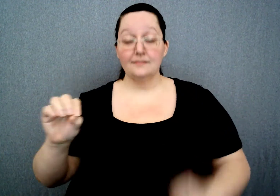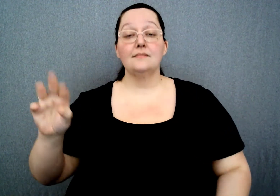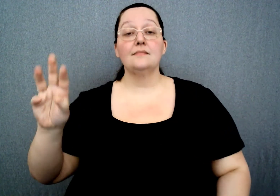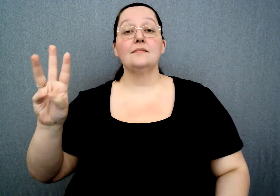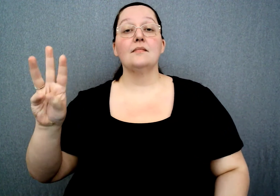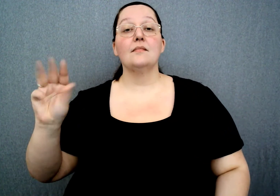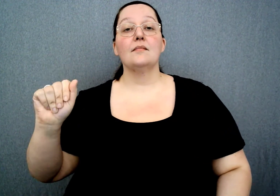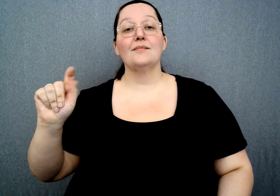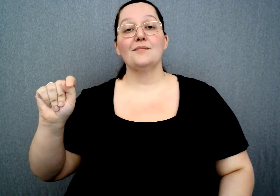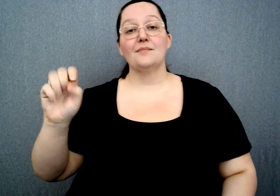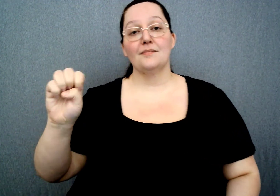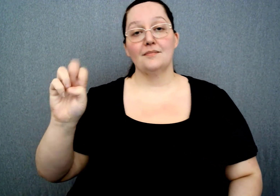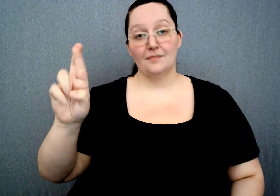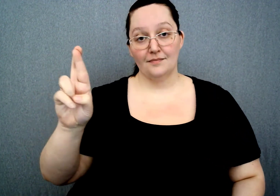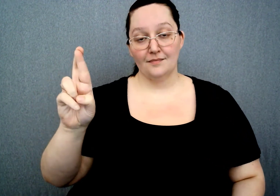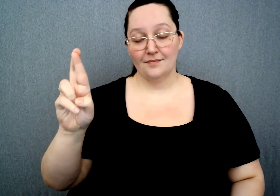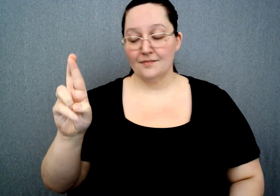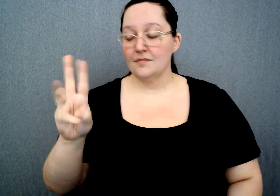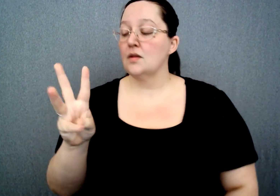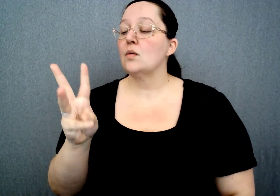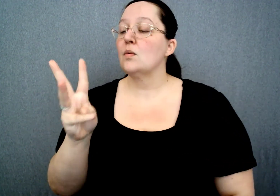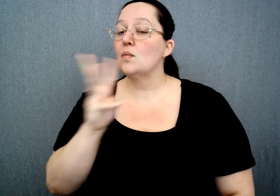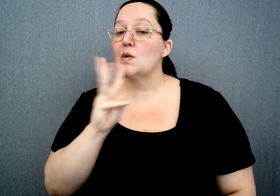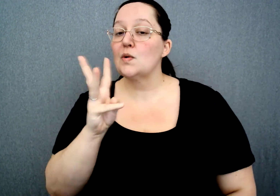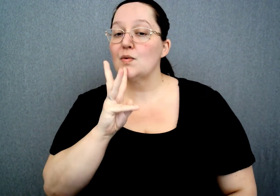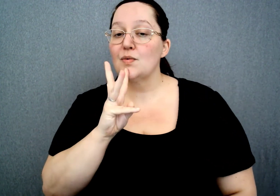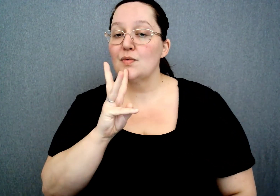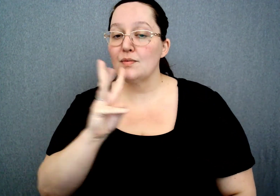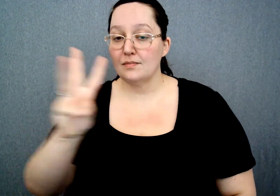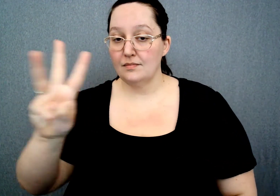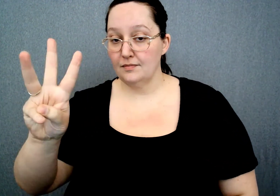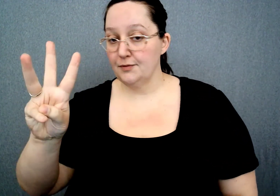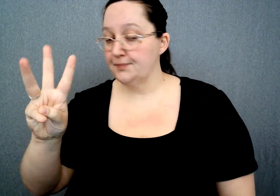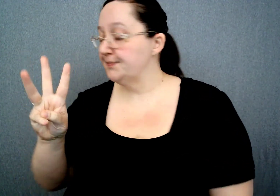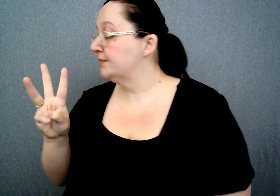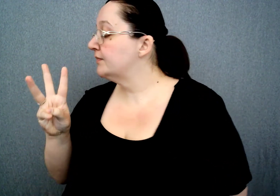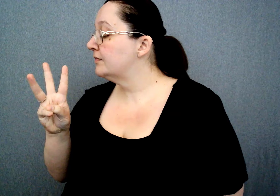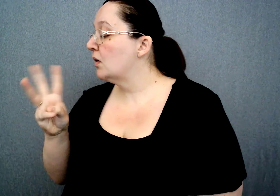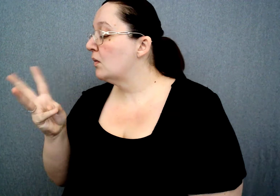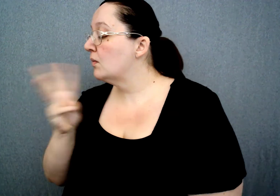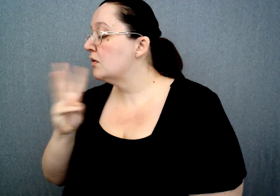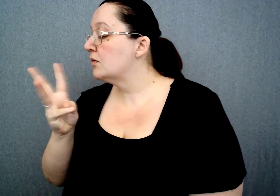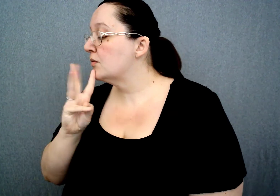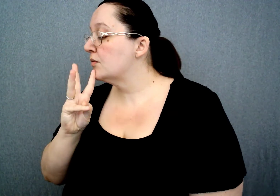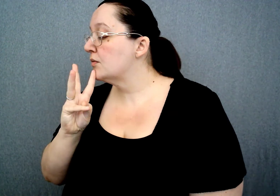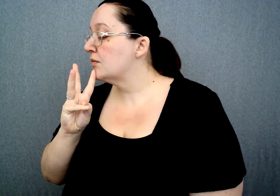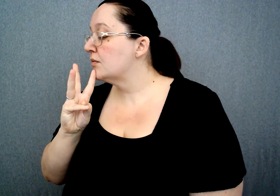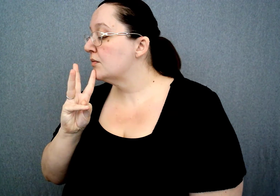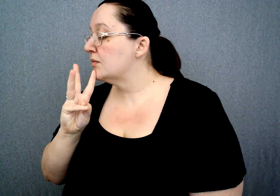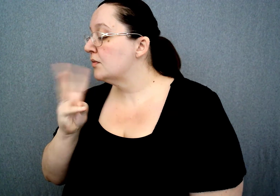Number 40, water. Tap a W on your chin twice.